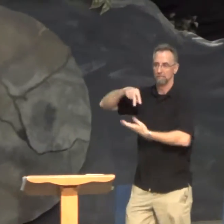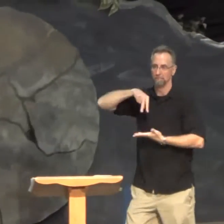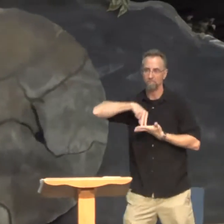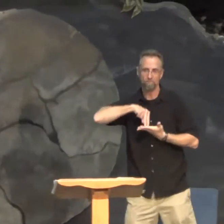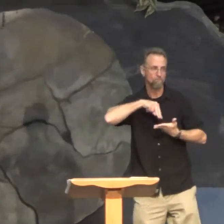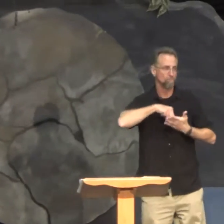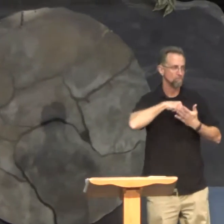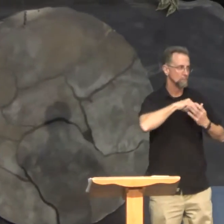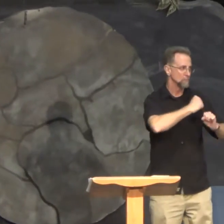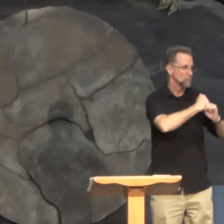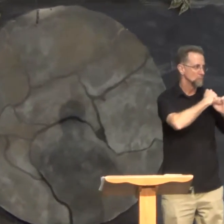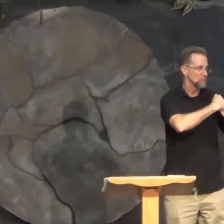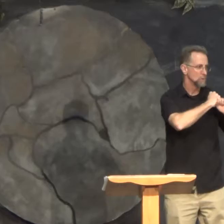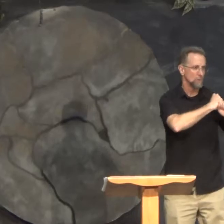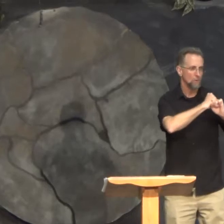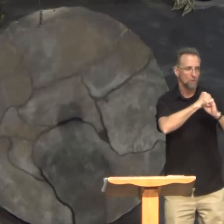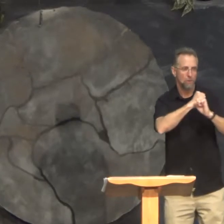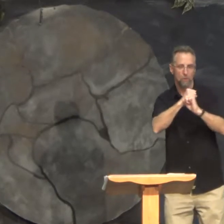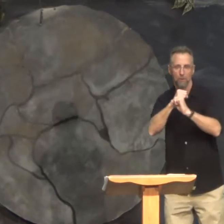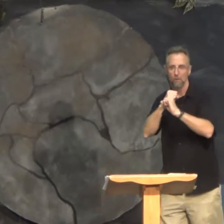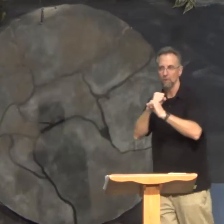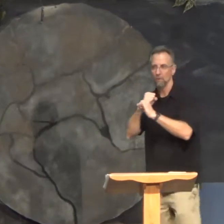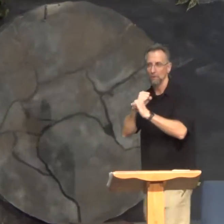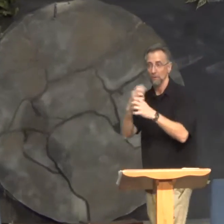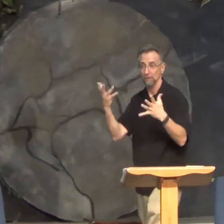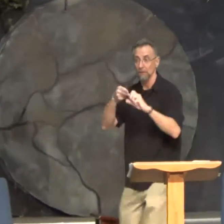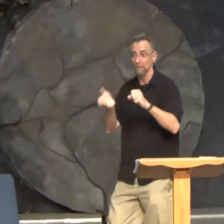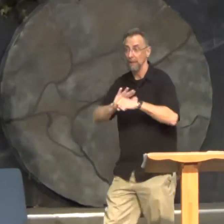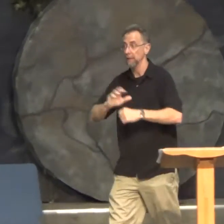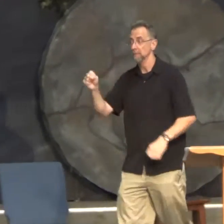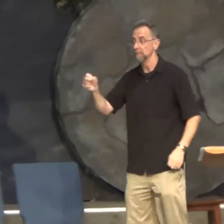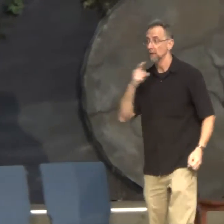tomb. And there were the soldiers guarding the tomb.